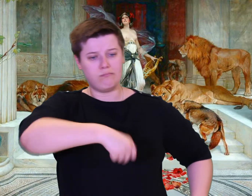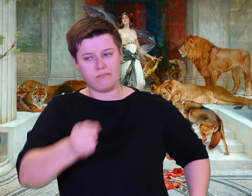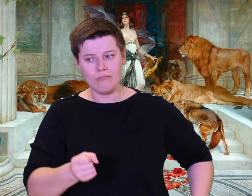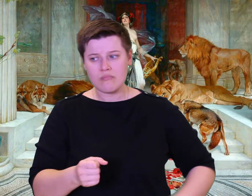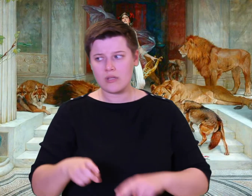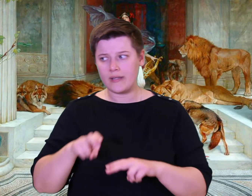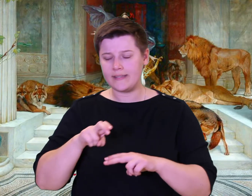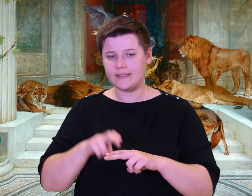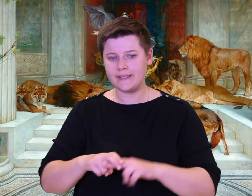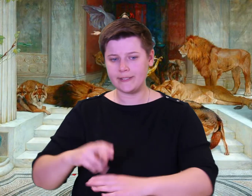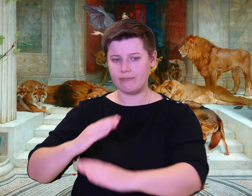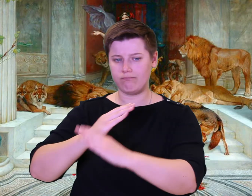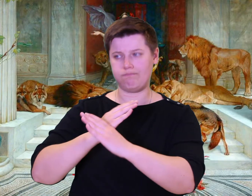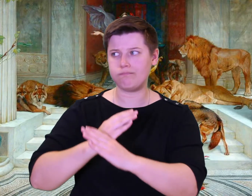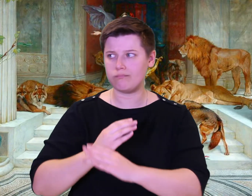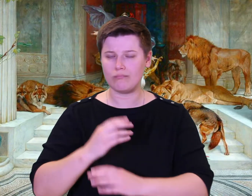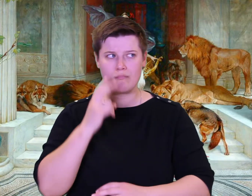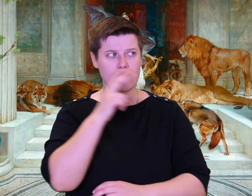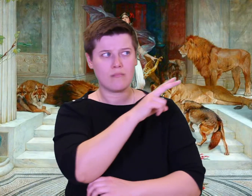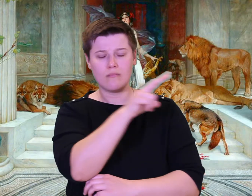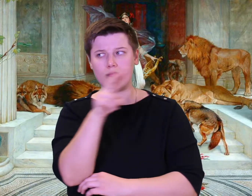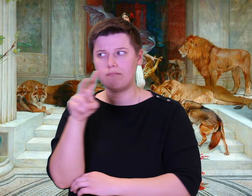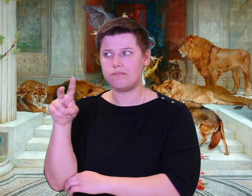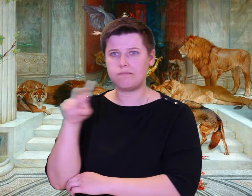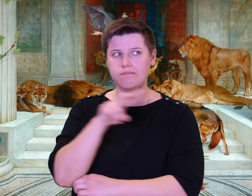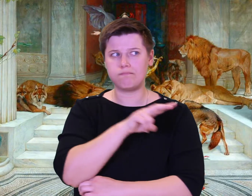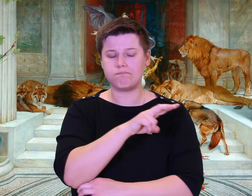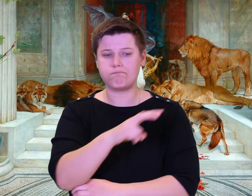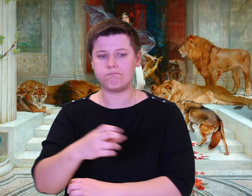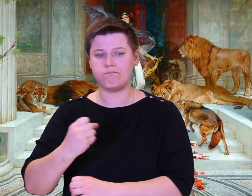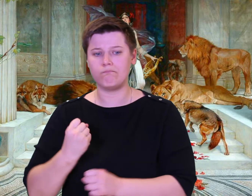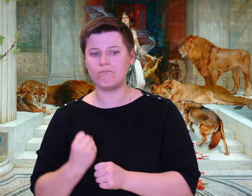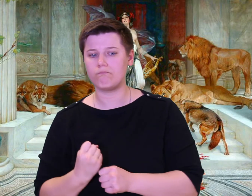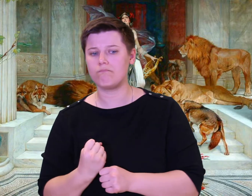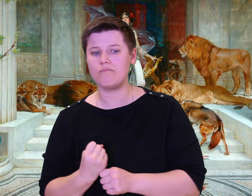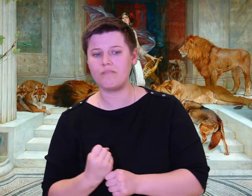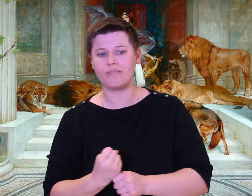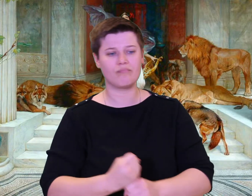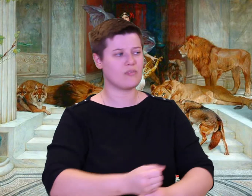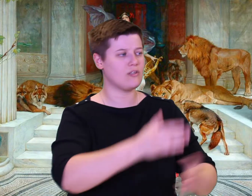From every side they crowded round the pit, with eerie cries.